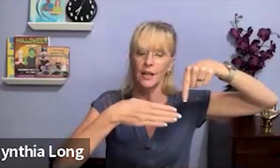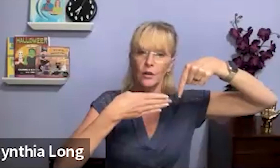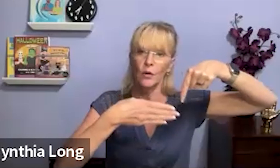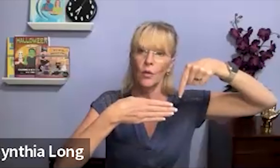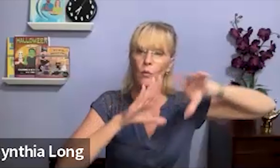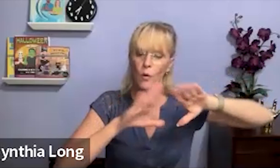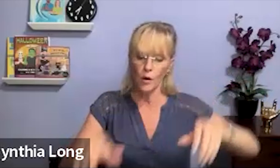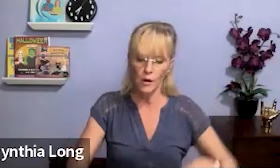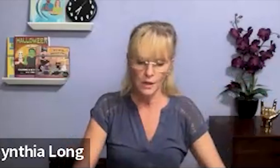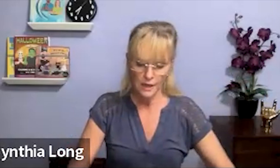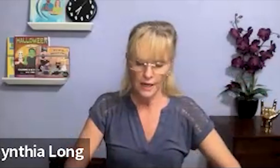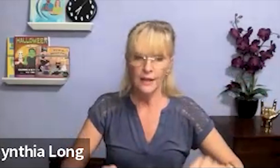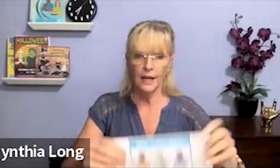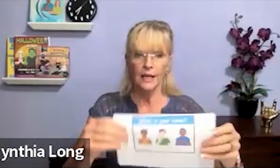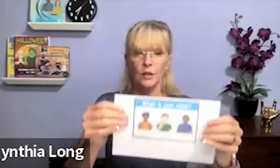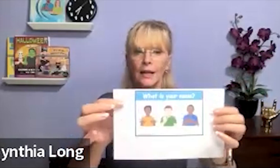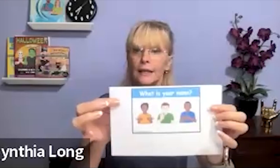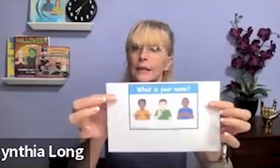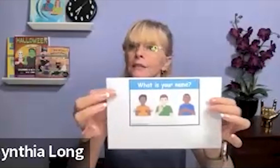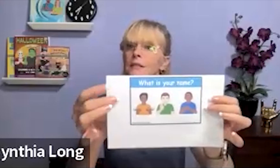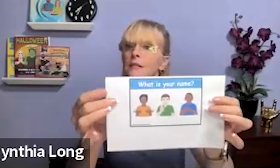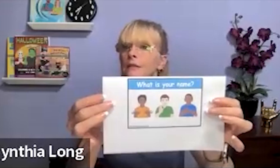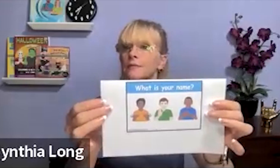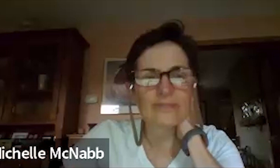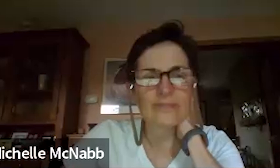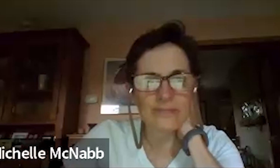hanging on the wall, and they kind of look like this.